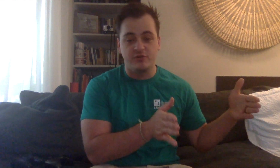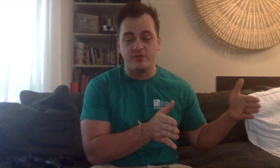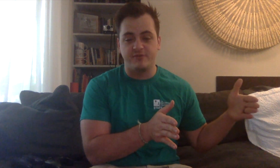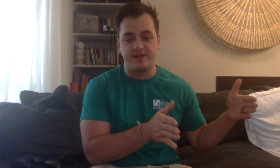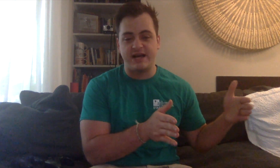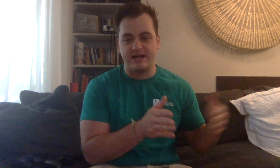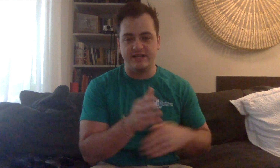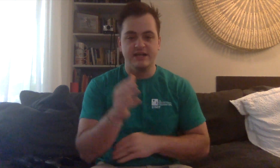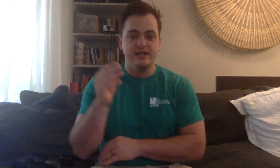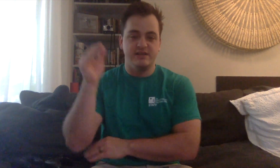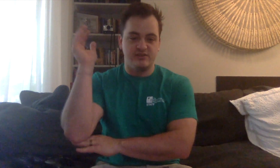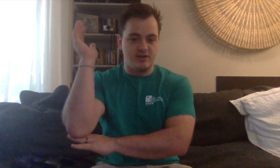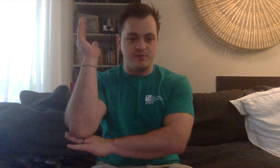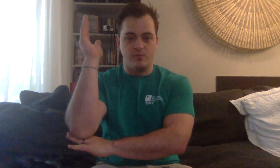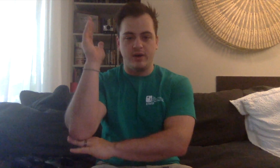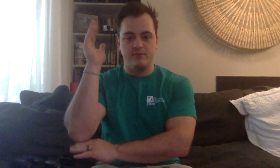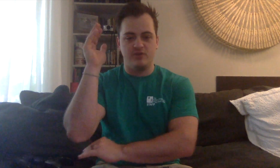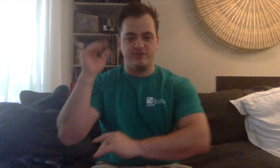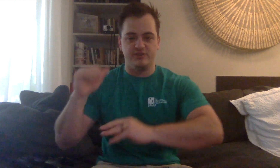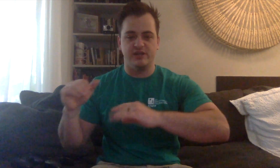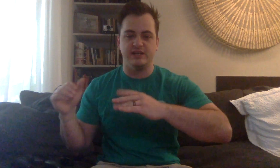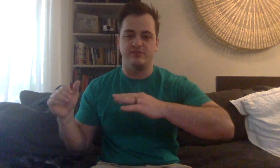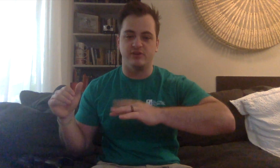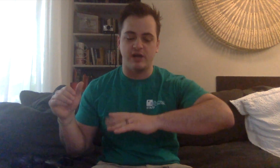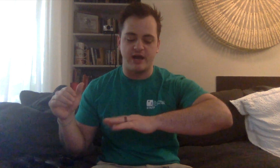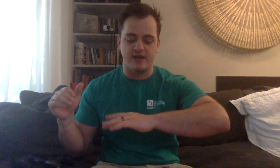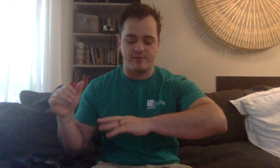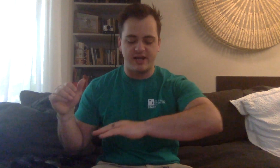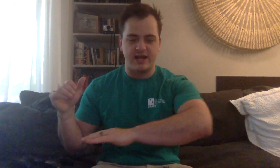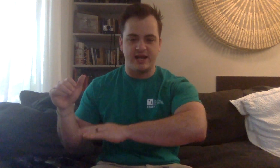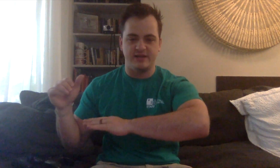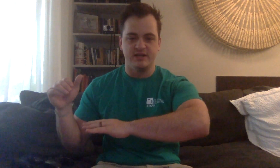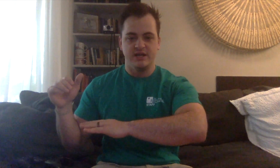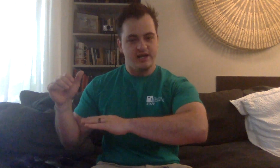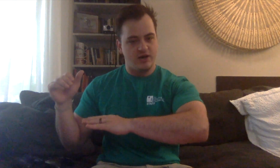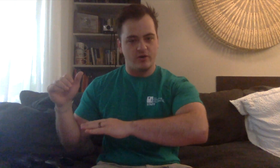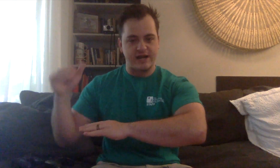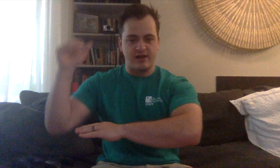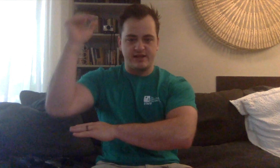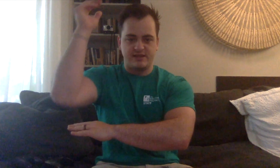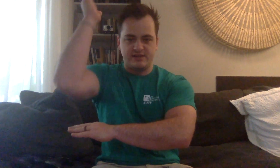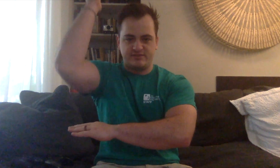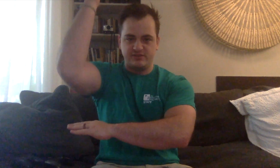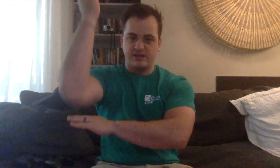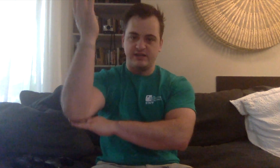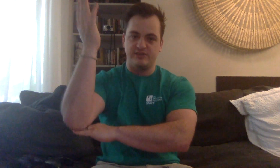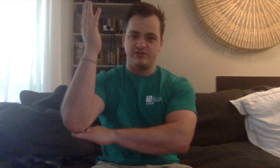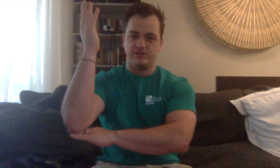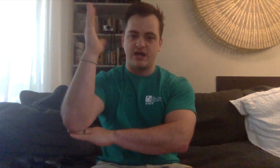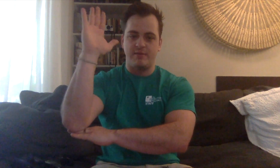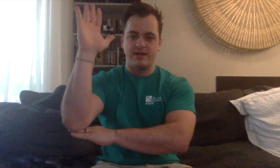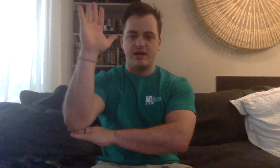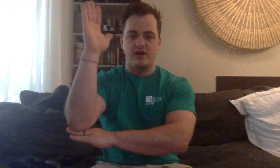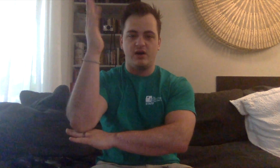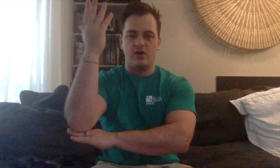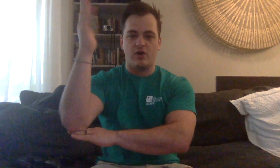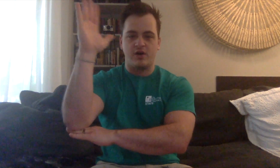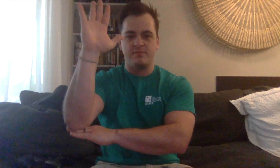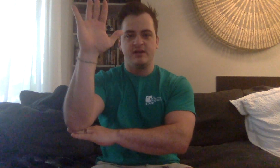the flag, it's just going to be one motion. You're going to get your non-dominant hand, hold it out like this. You're going to get your dominant arm